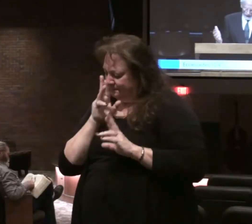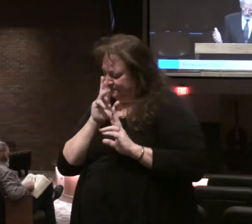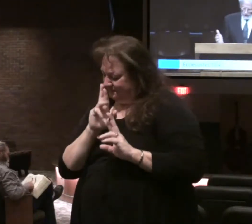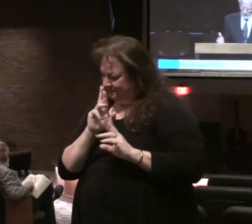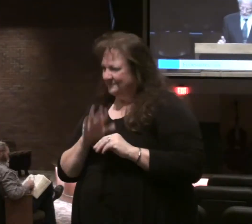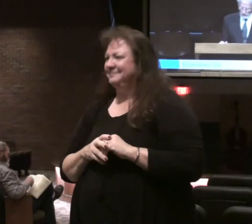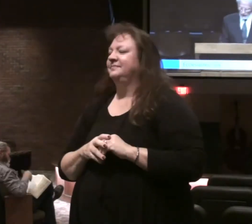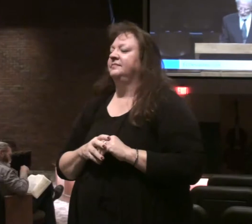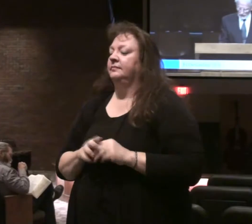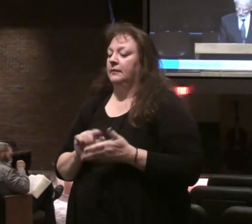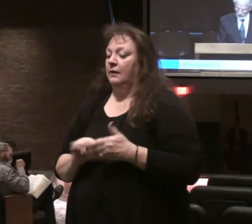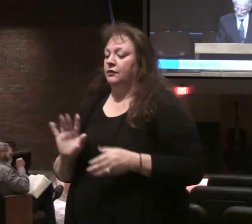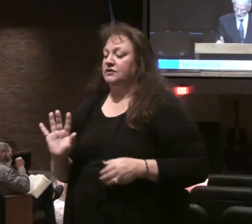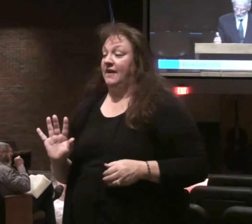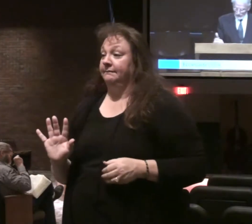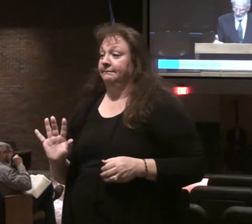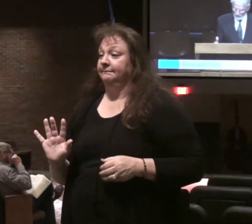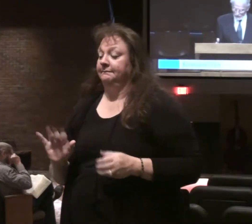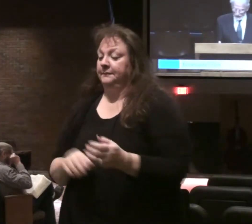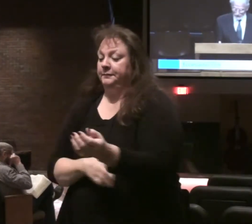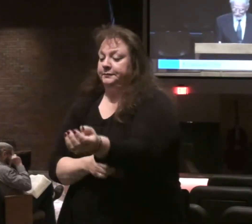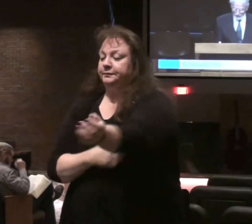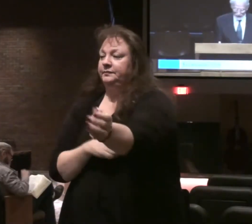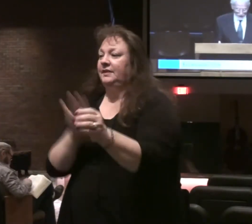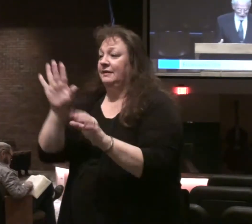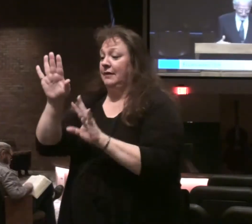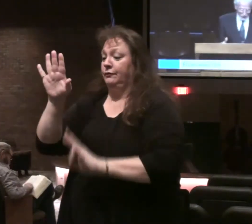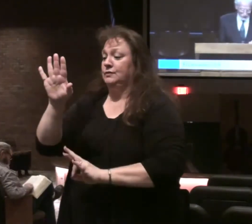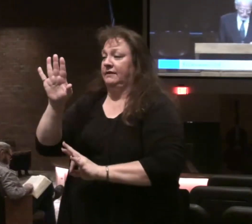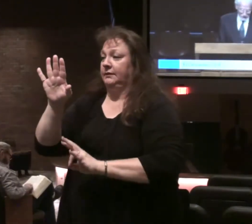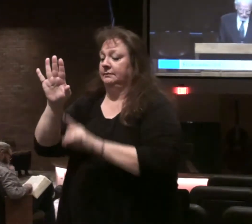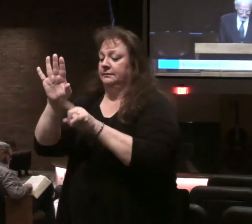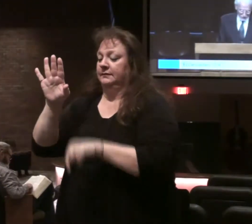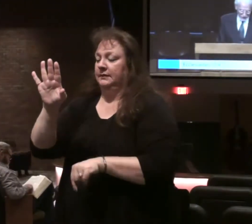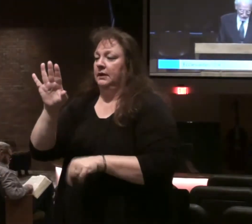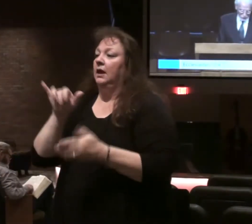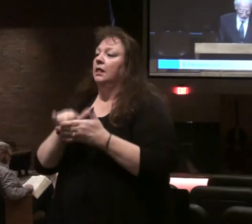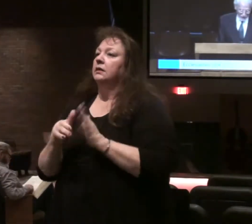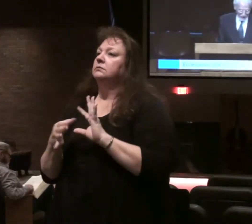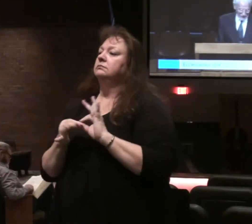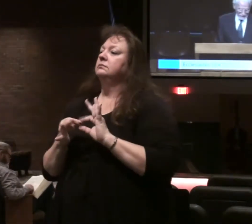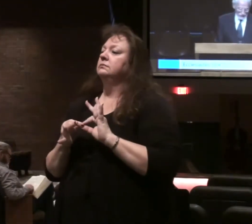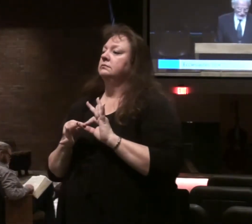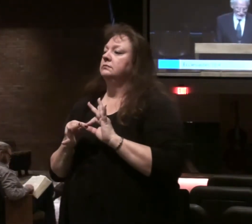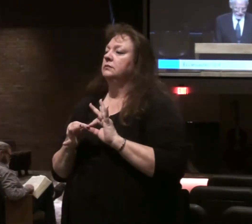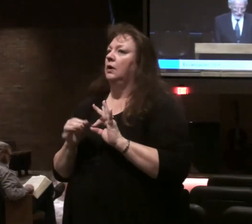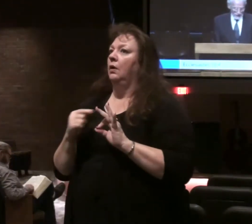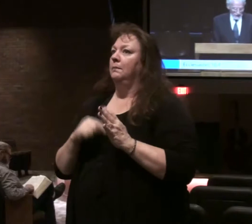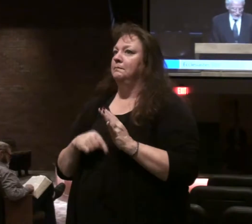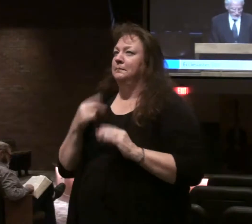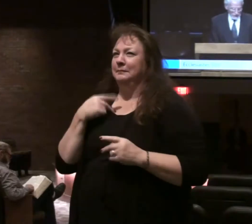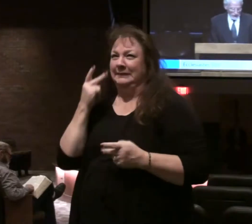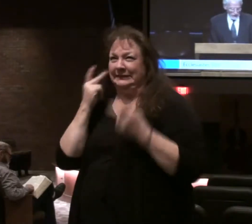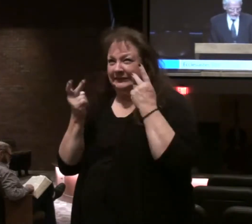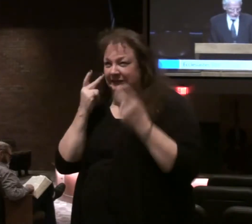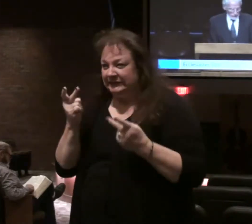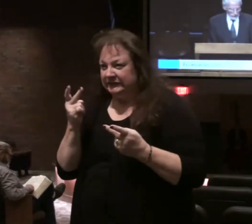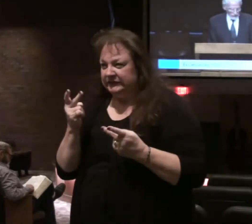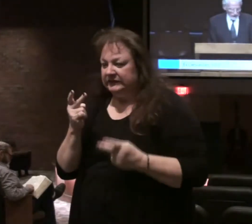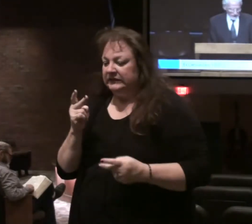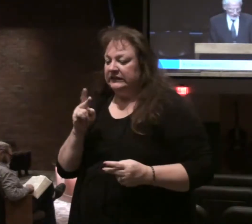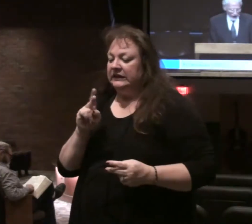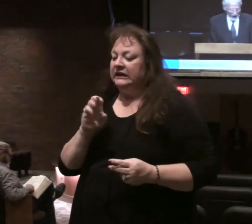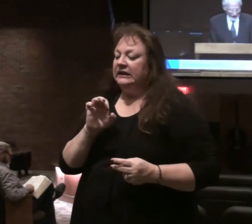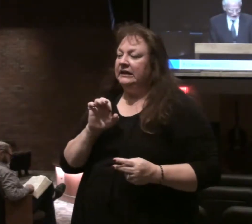with that, look at verse 5. And with verses 5 to 7, he uses this expression, what I have seen. There is an evil,